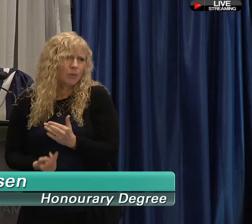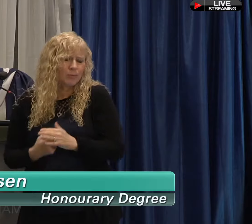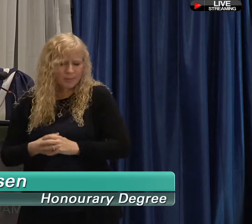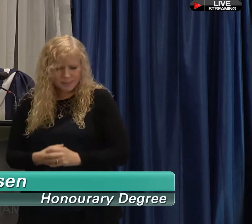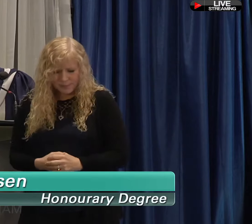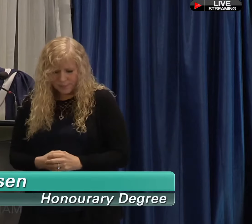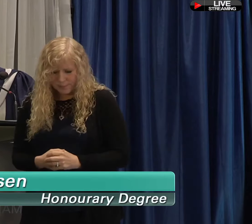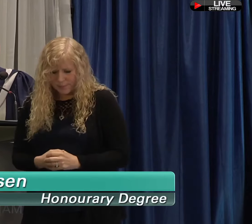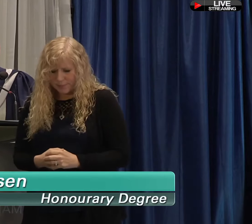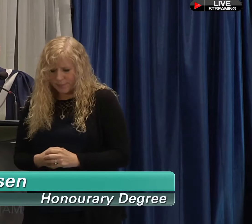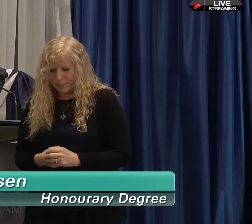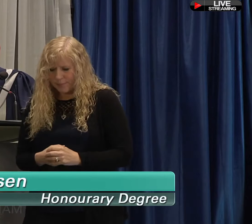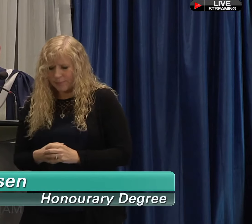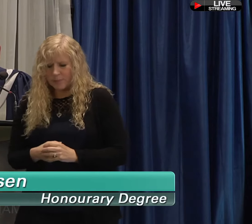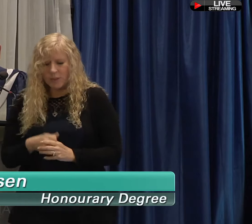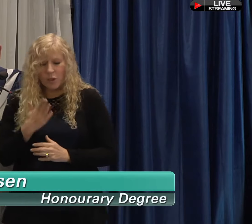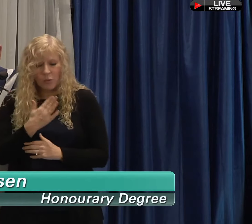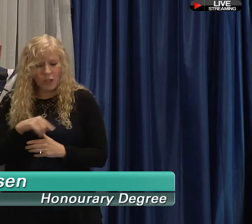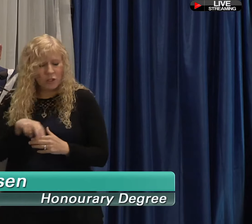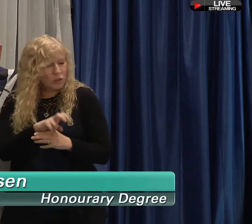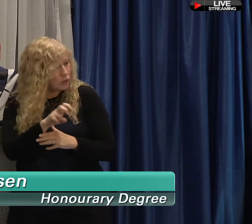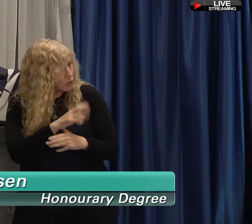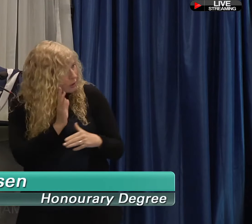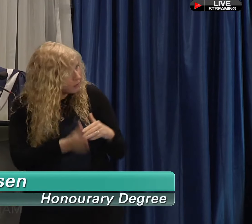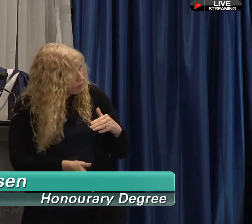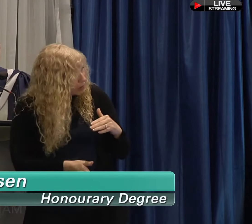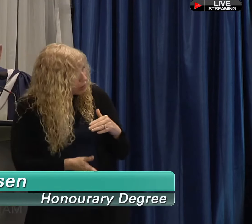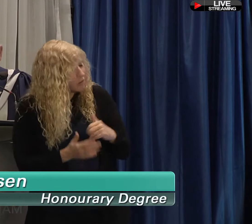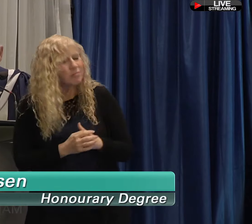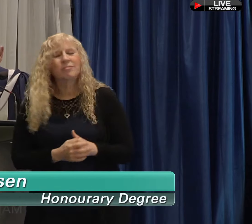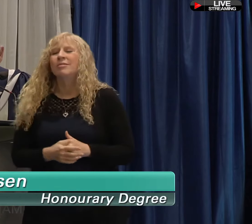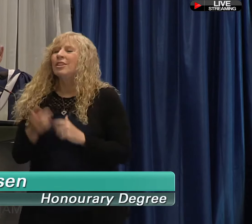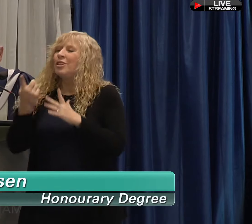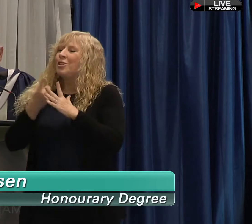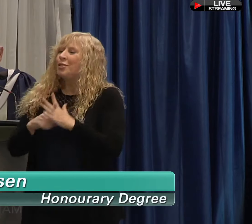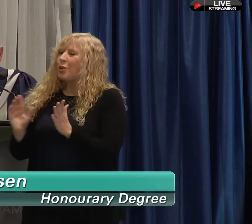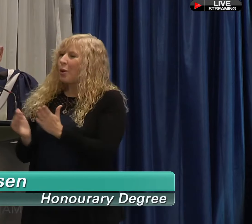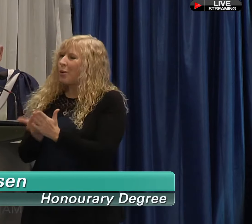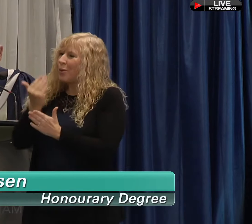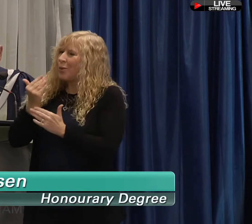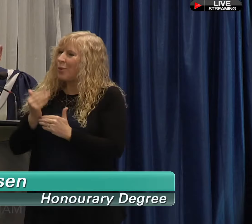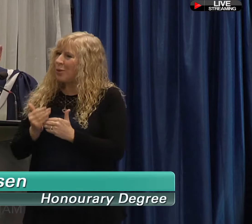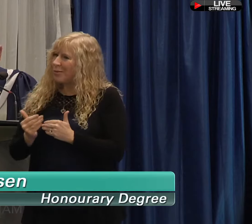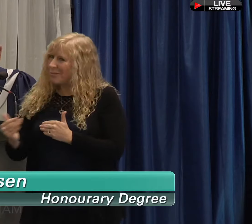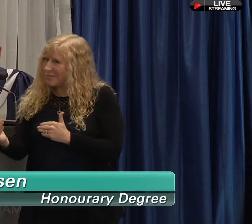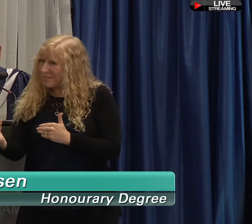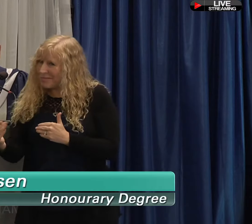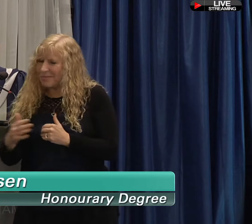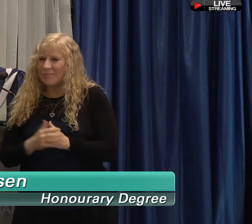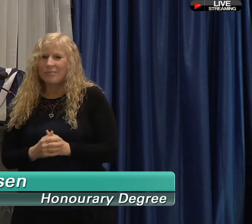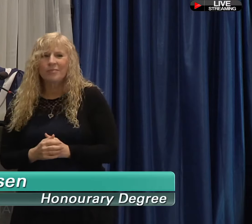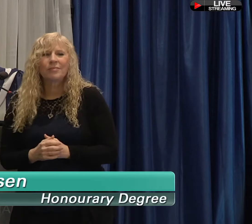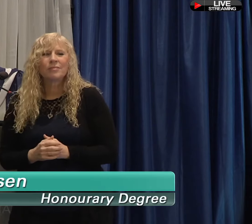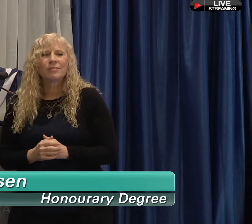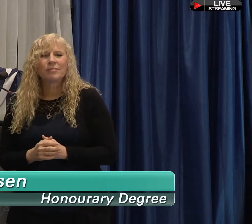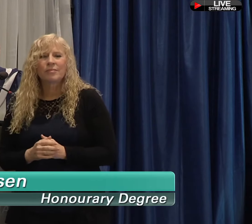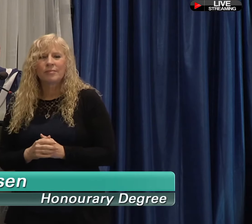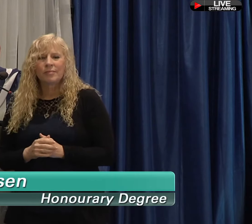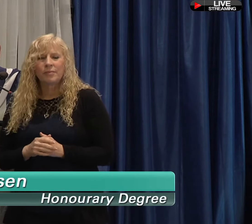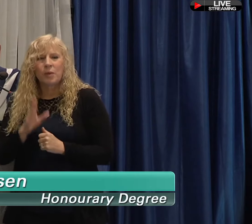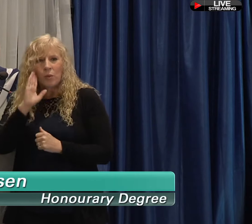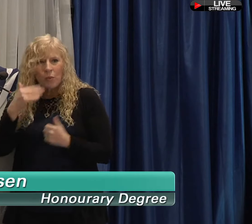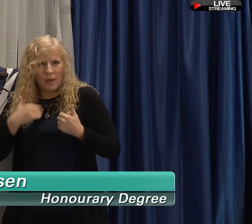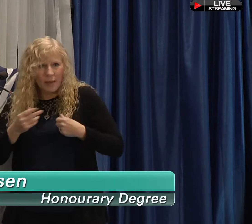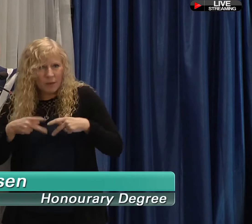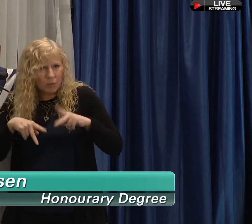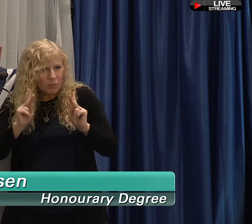You're concluding one journey, but embarking on something new and exciting. You will have the great privilege